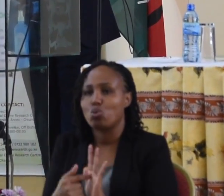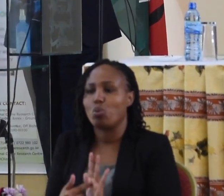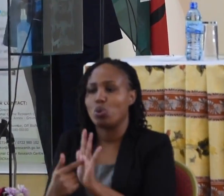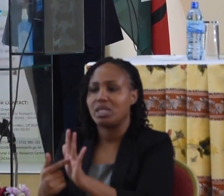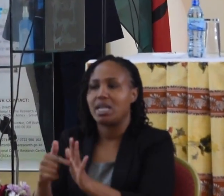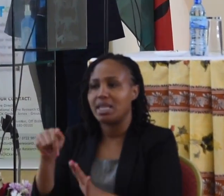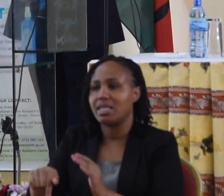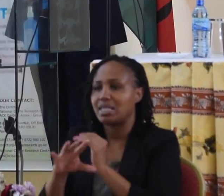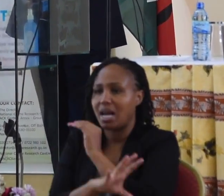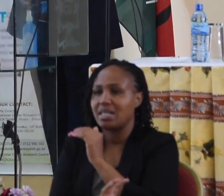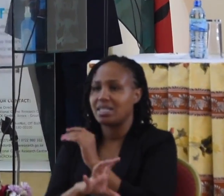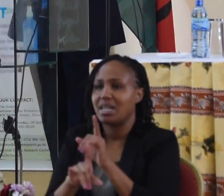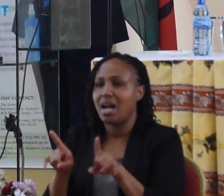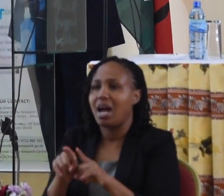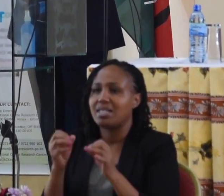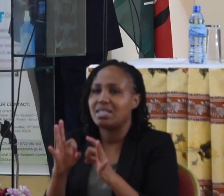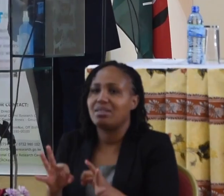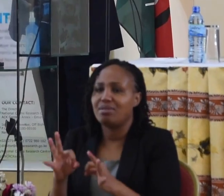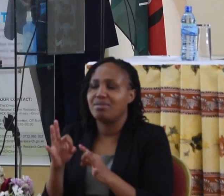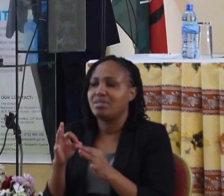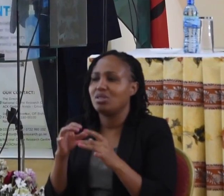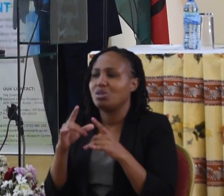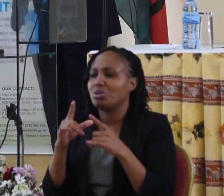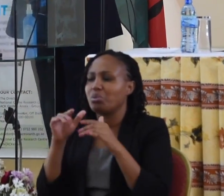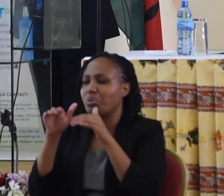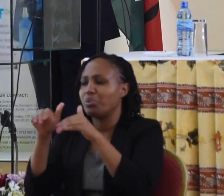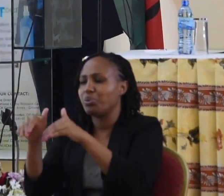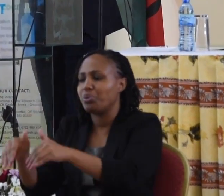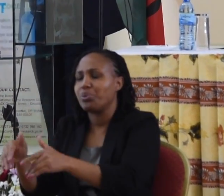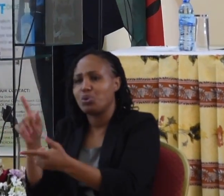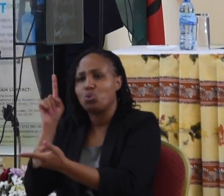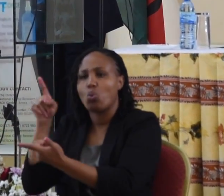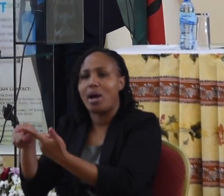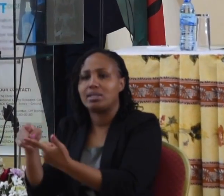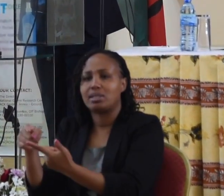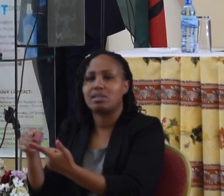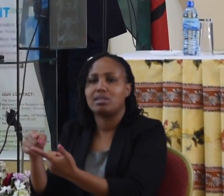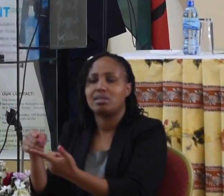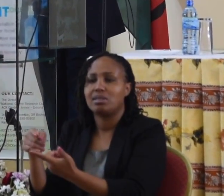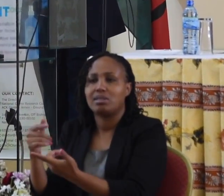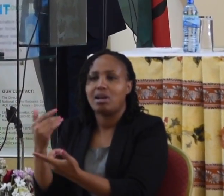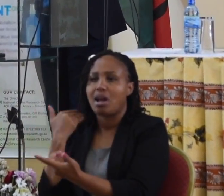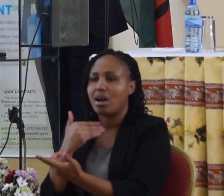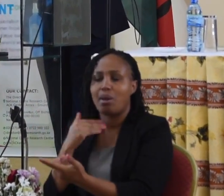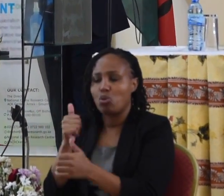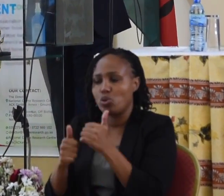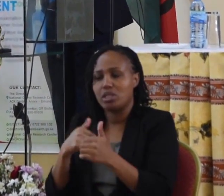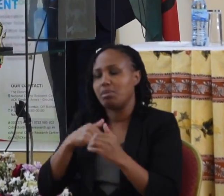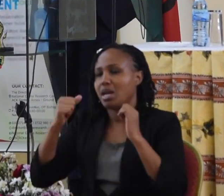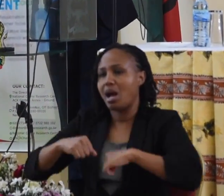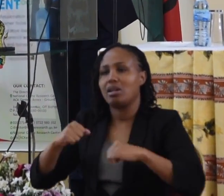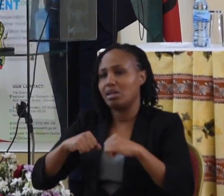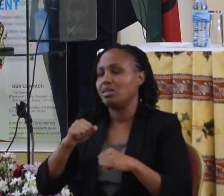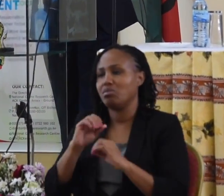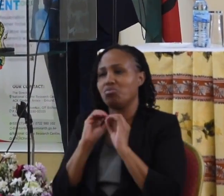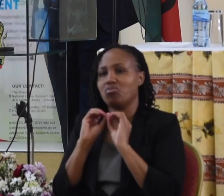country as if it's drifting towards crime, which I disagree in